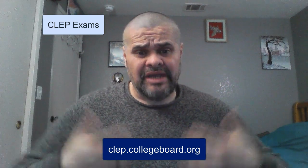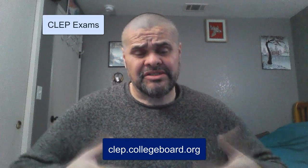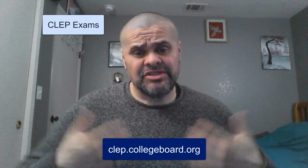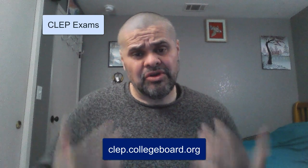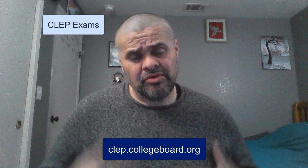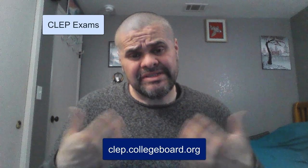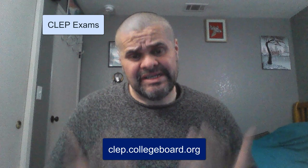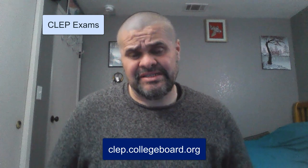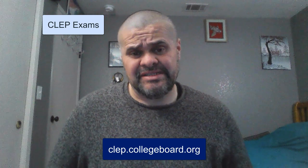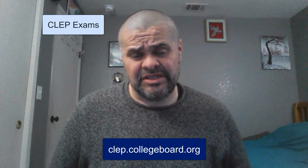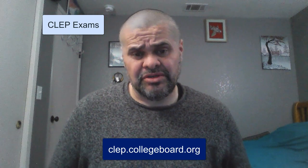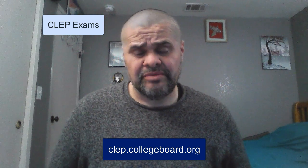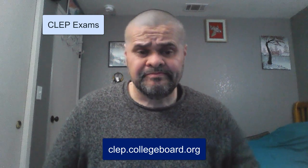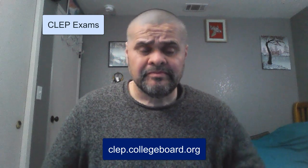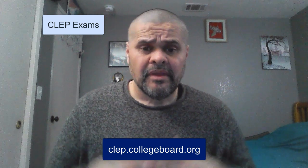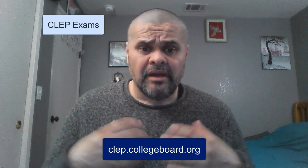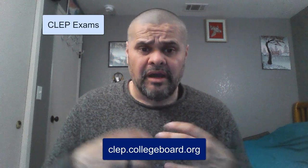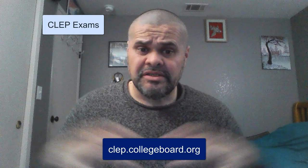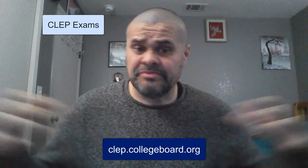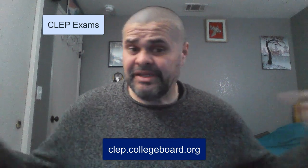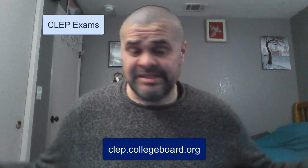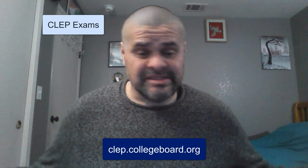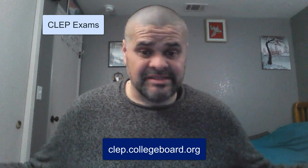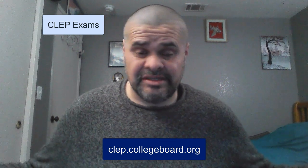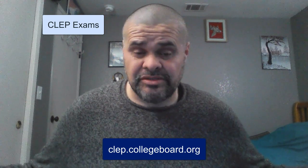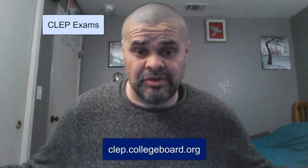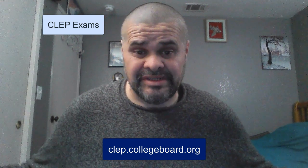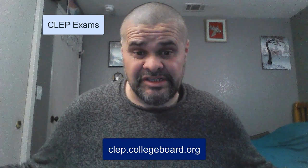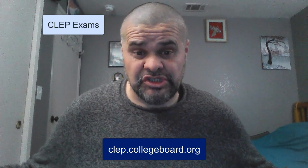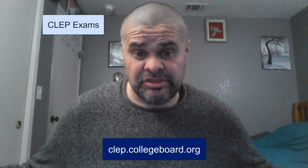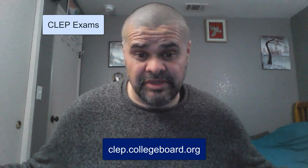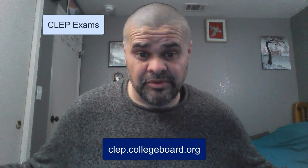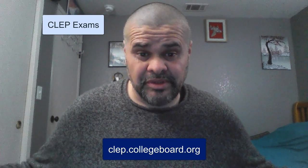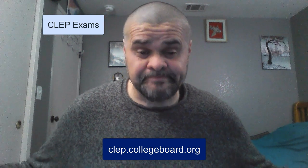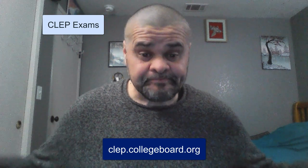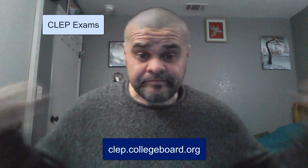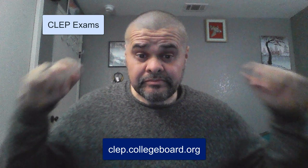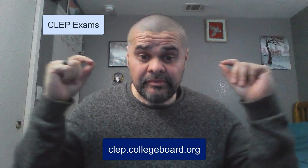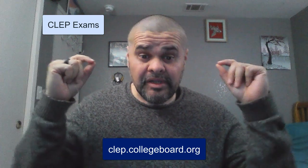actually go to a testing center. There's many testing centers throughout the nation, by the way.